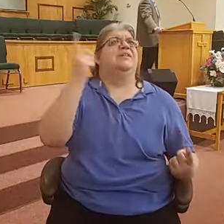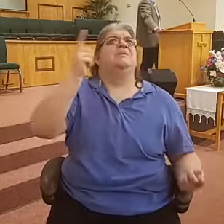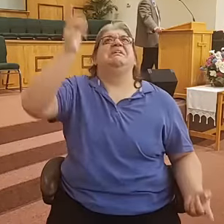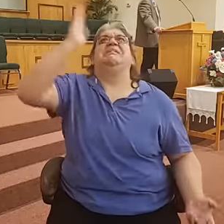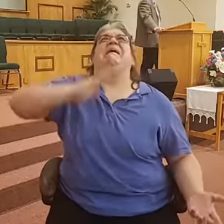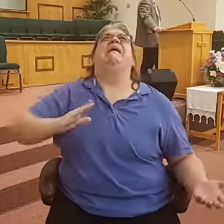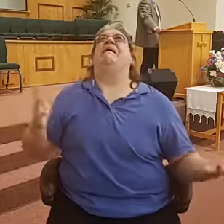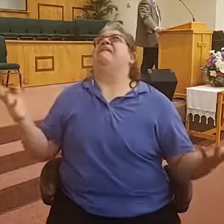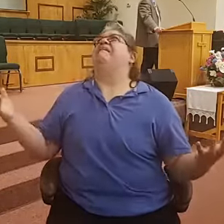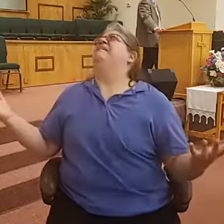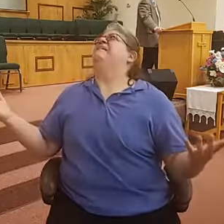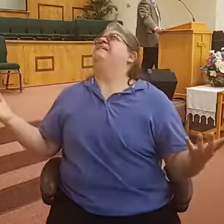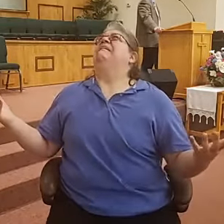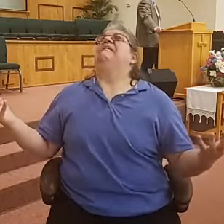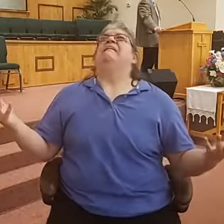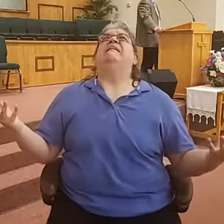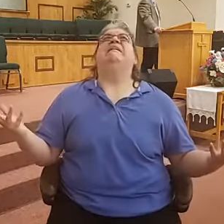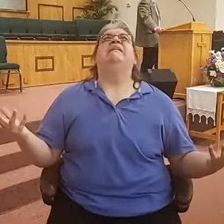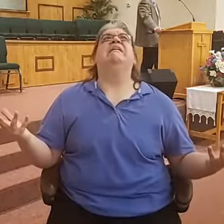like Job.